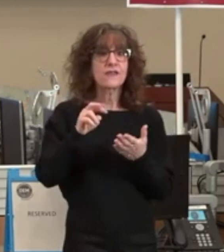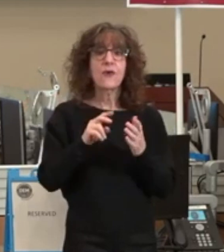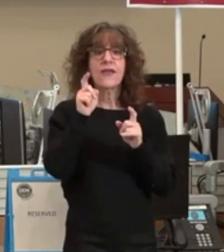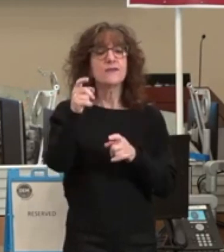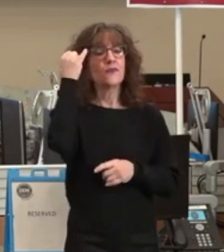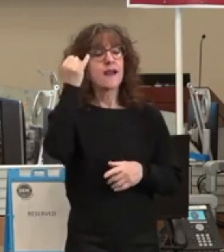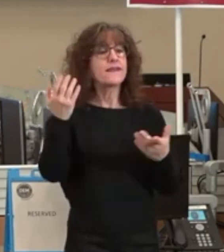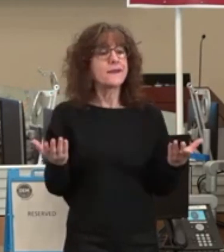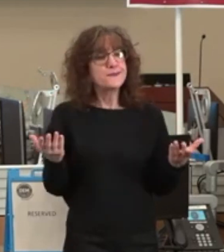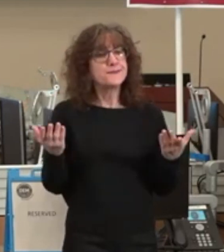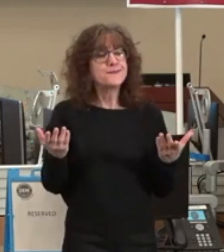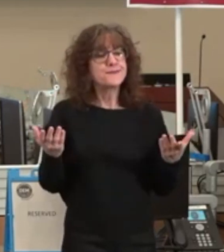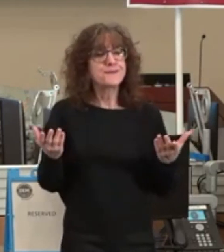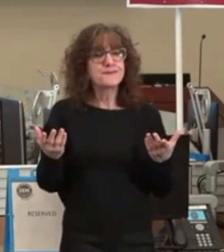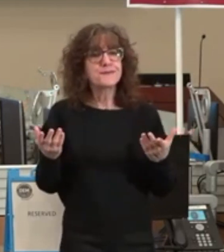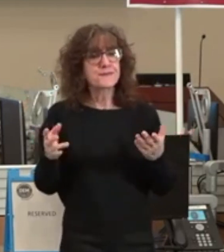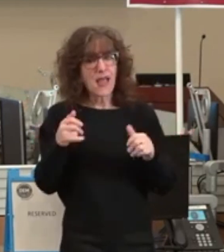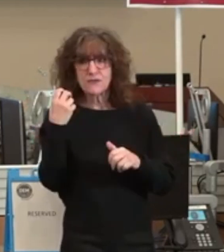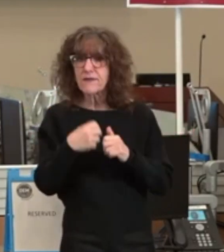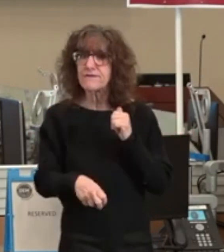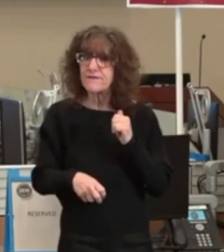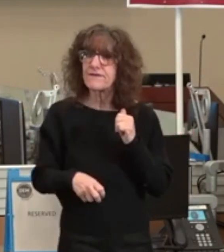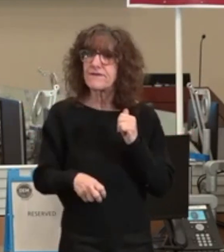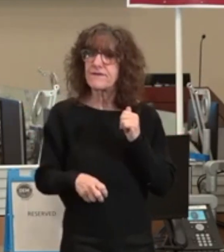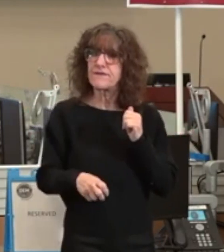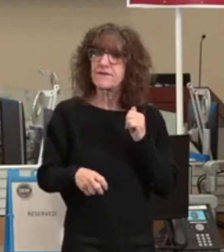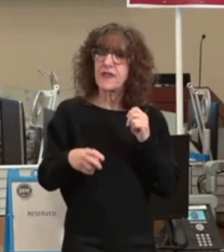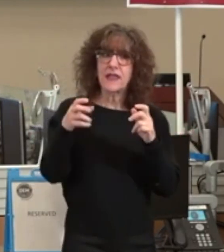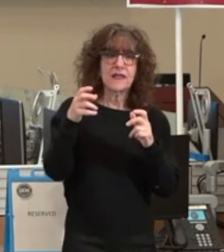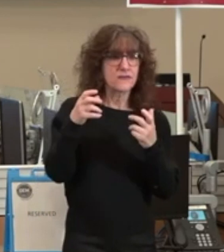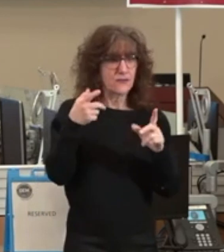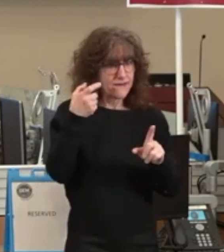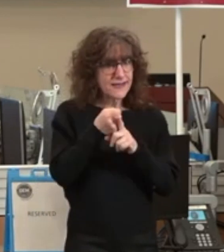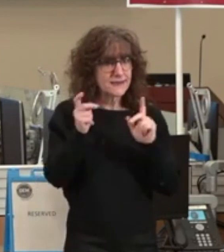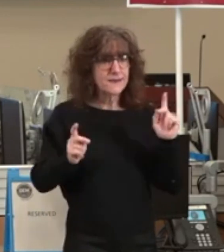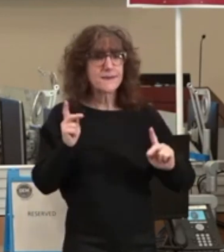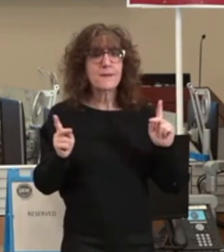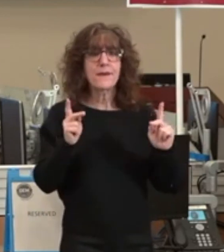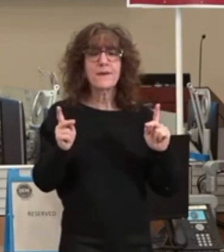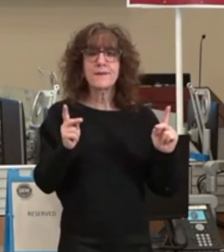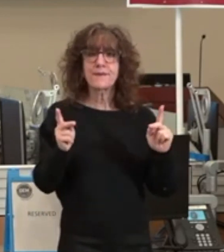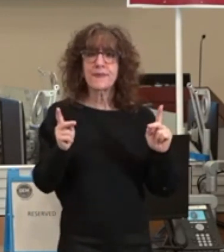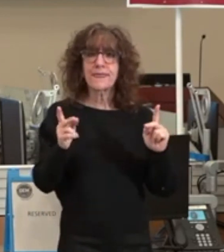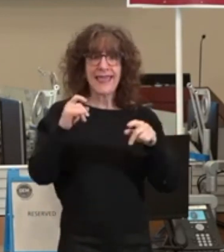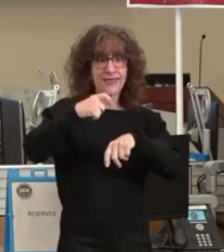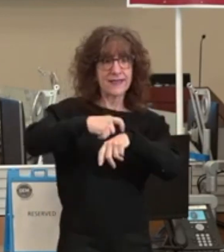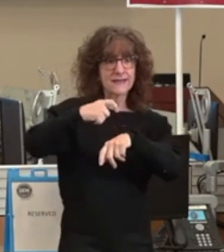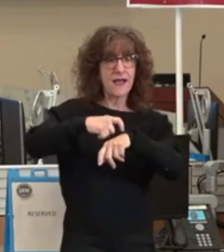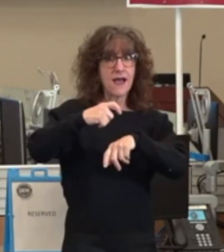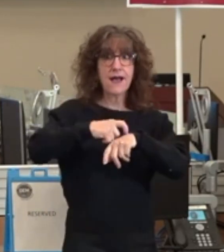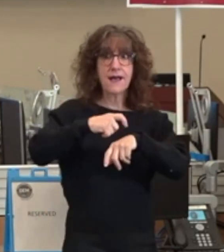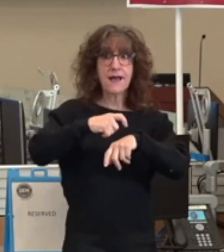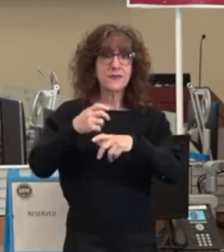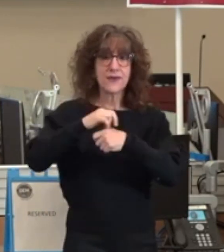some sense about the difficulty of getting people vaccinated and the time that it takes